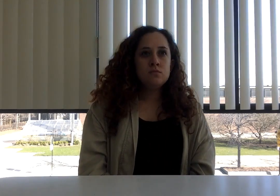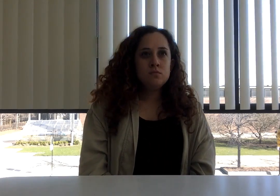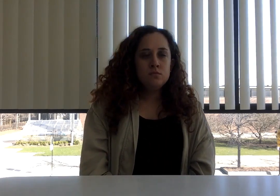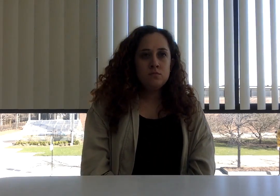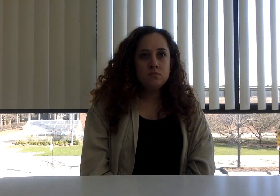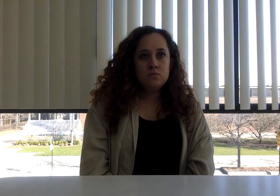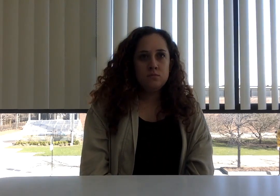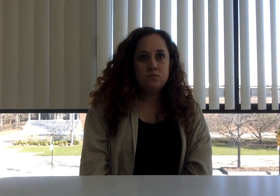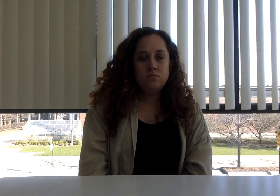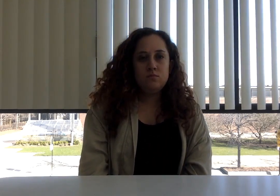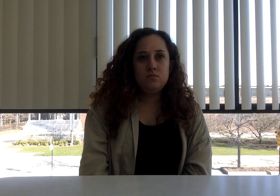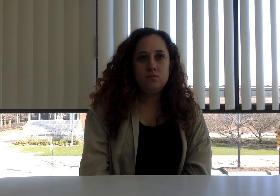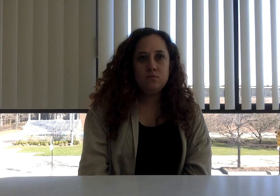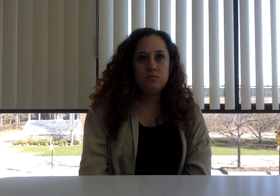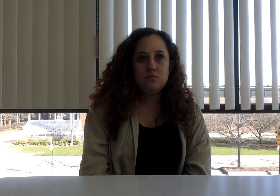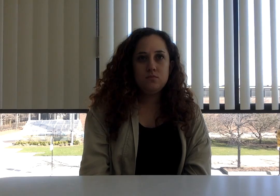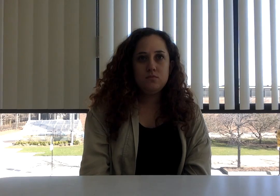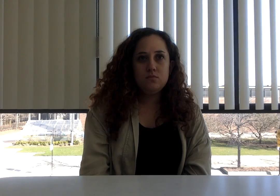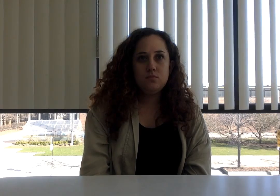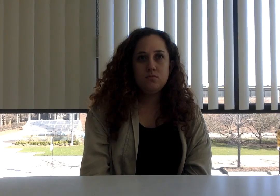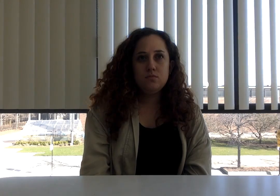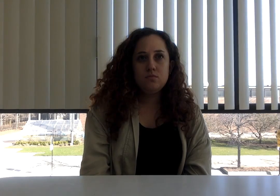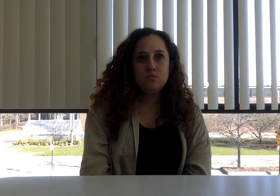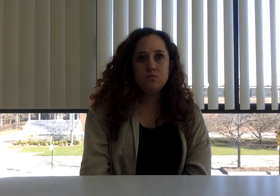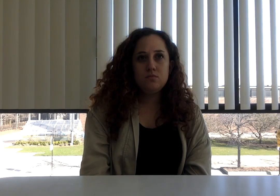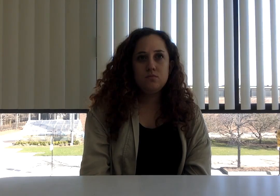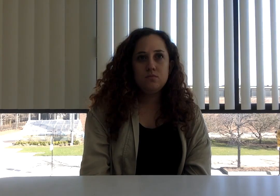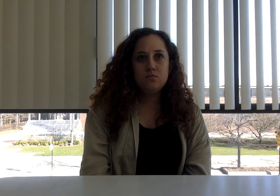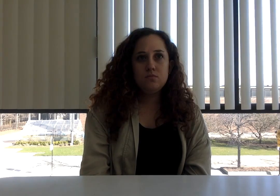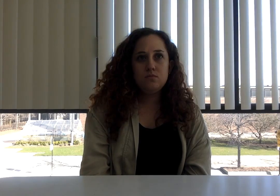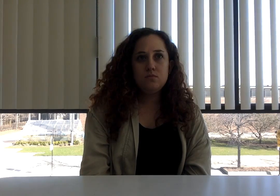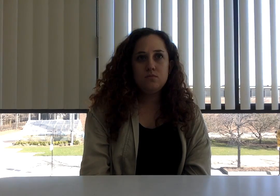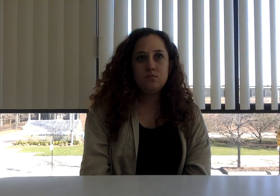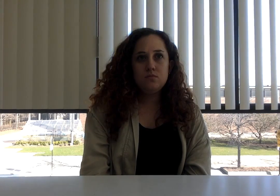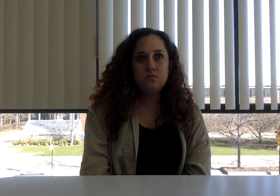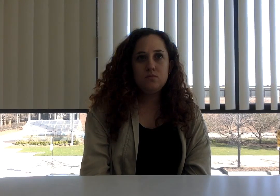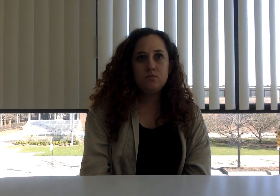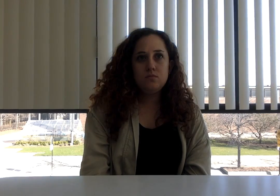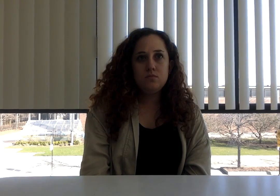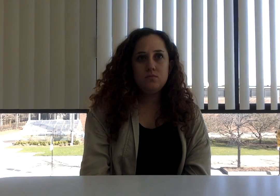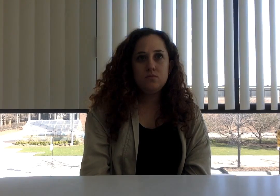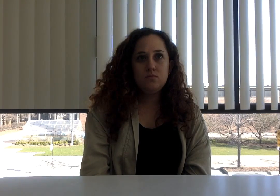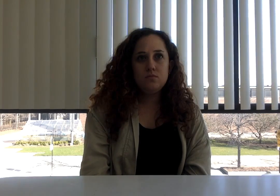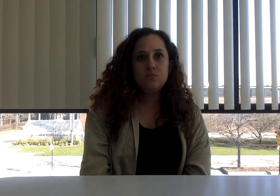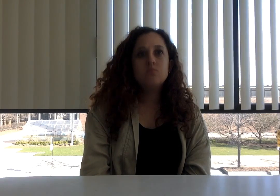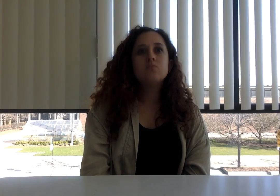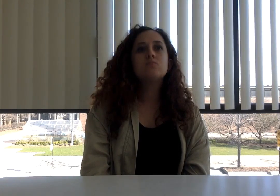x and y, plugged that back into one of the original equations to find z. Done.